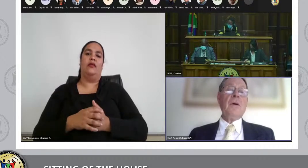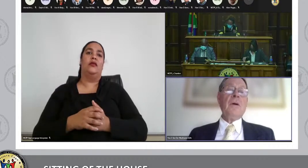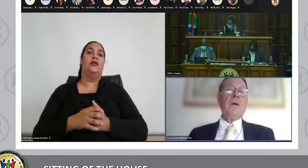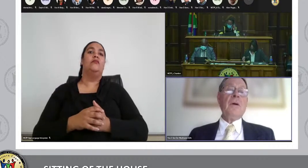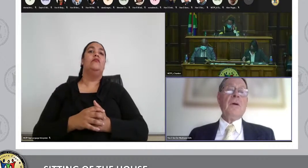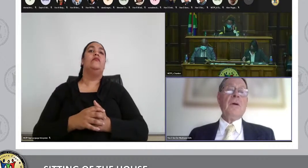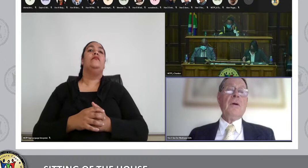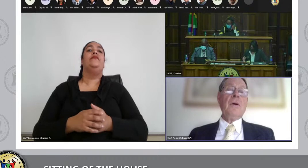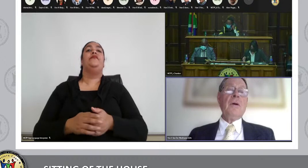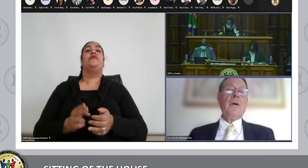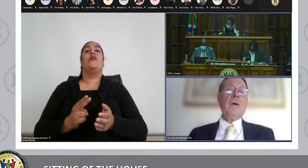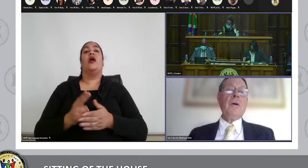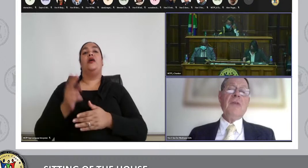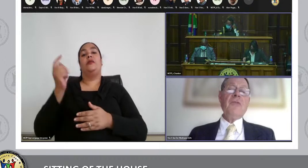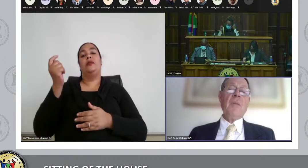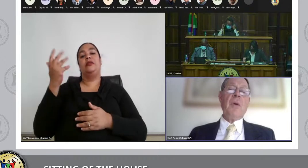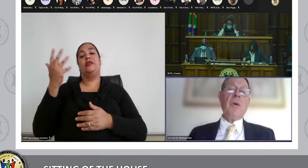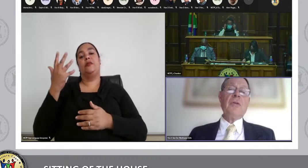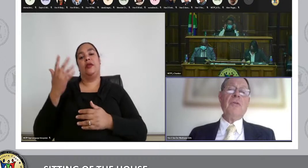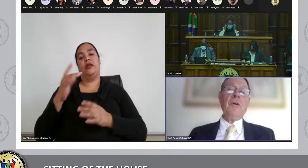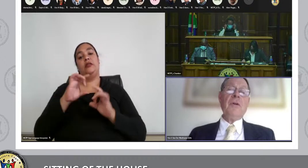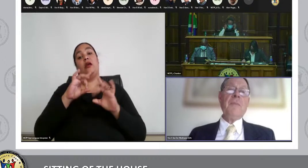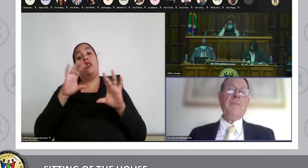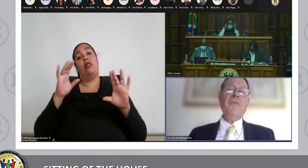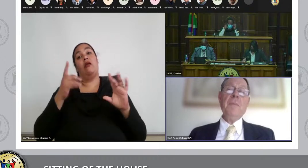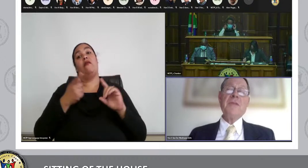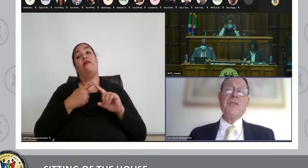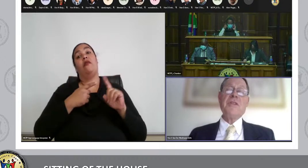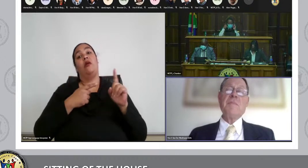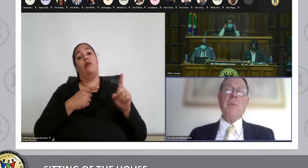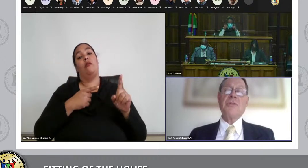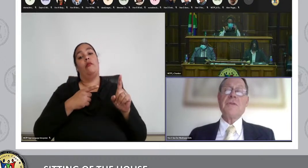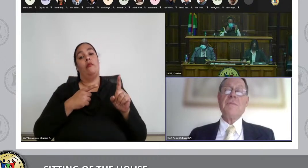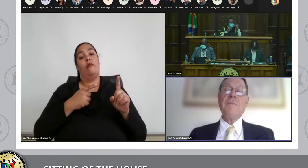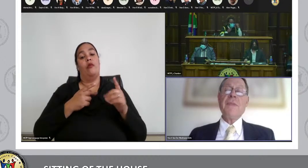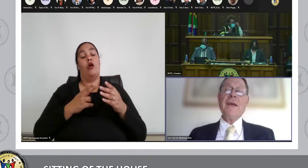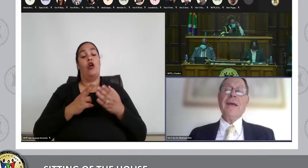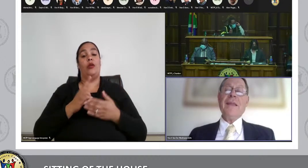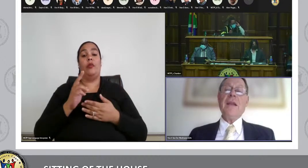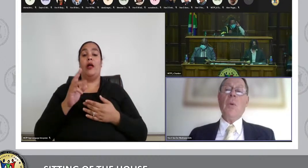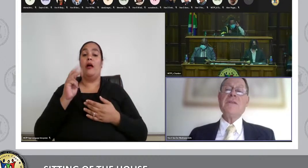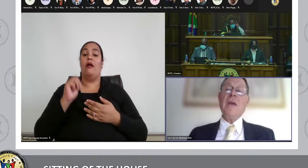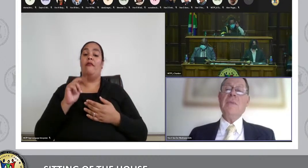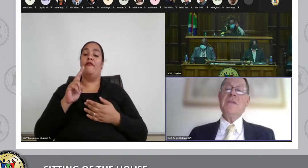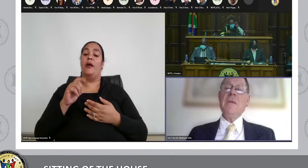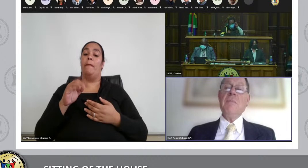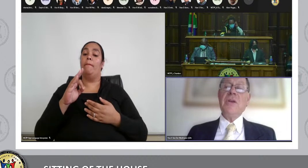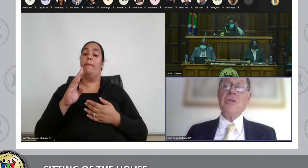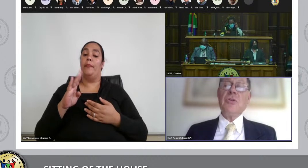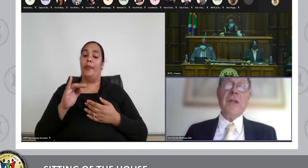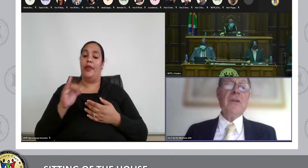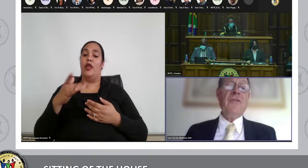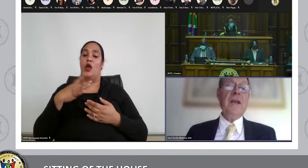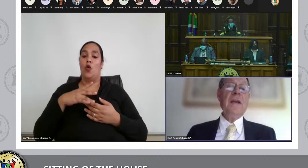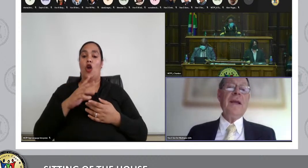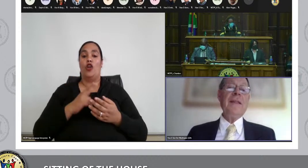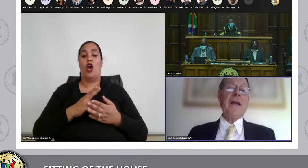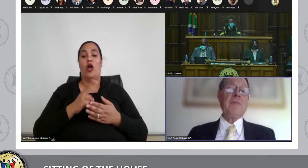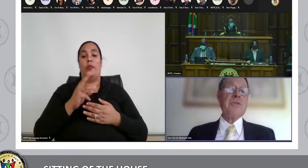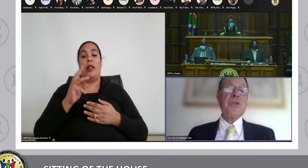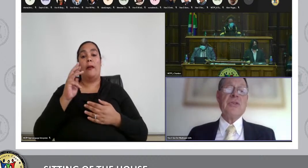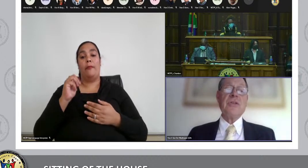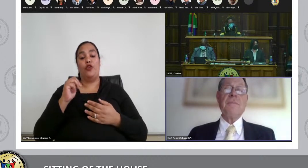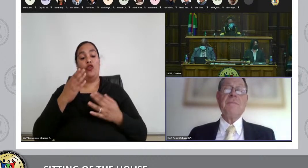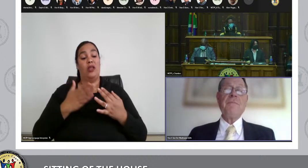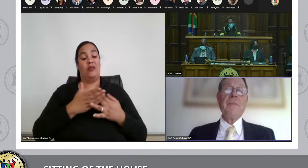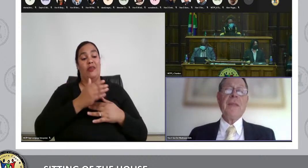Honorable Speaker, it is clear from Honorable Mvimbi's response that he wants MEC Mitchell to intervene in